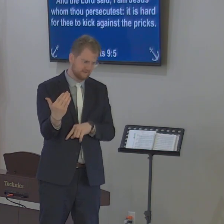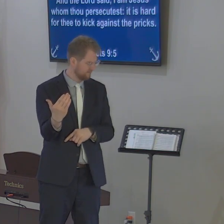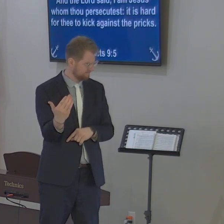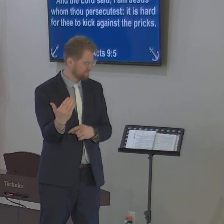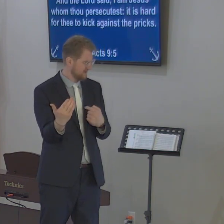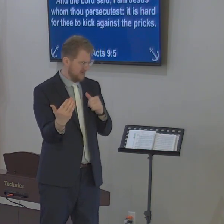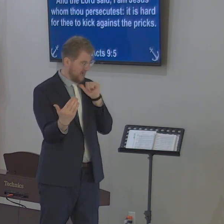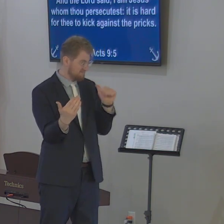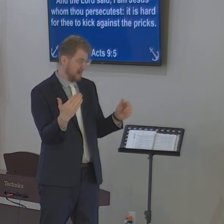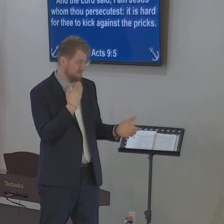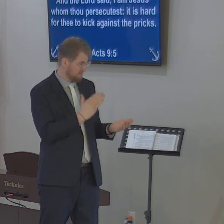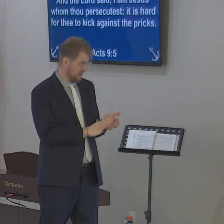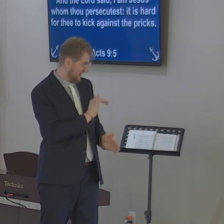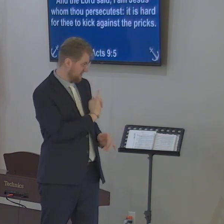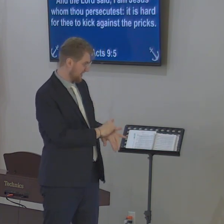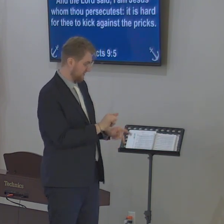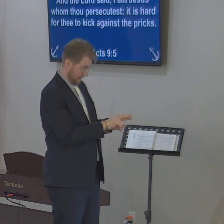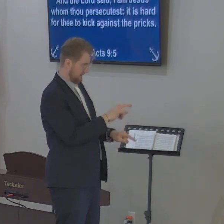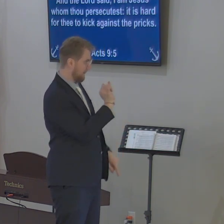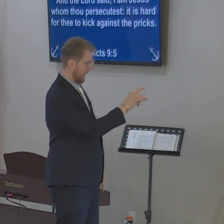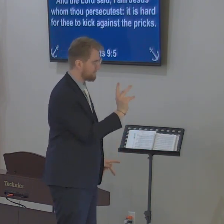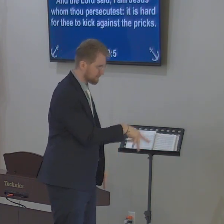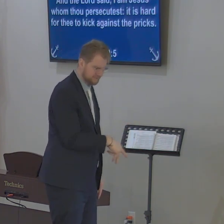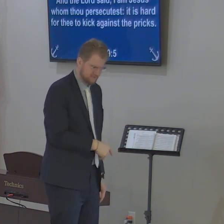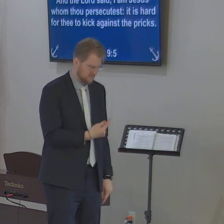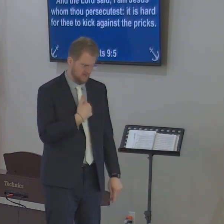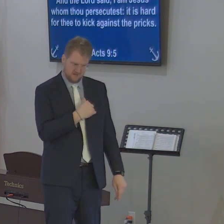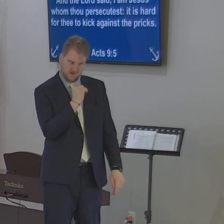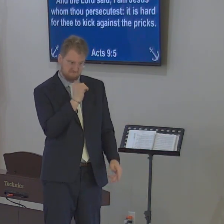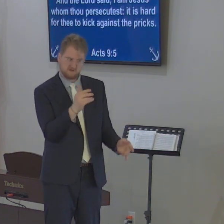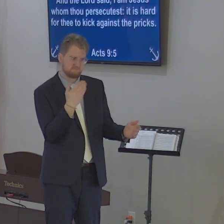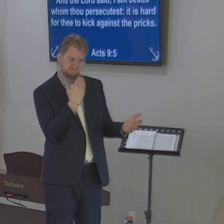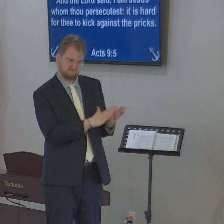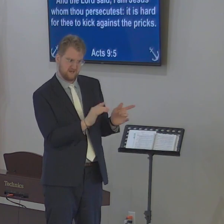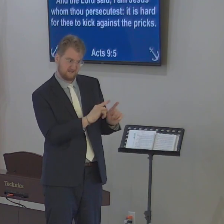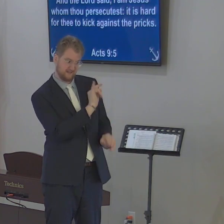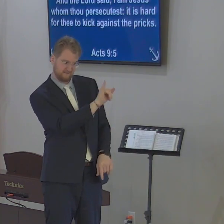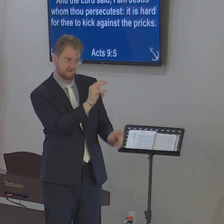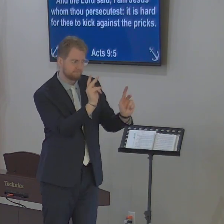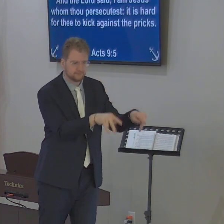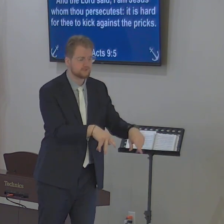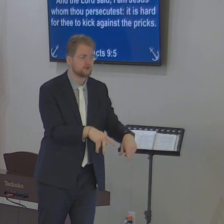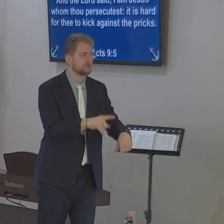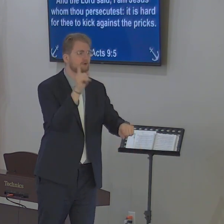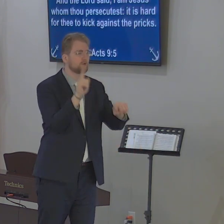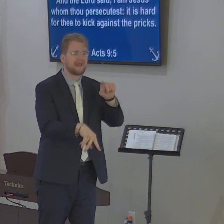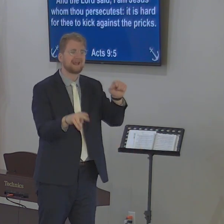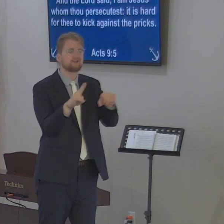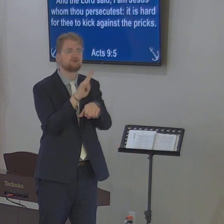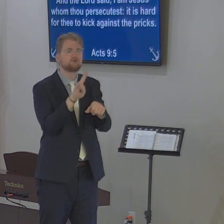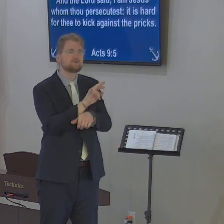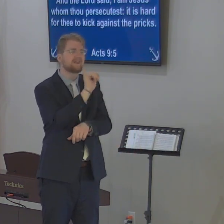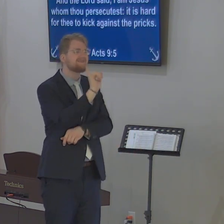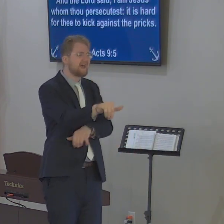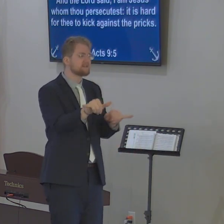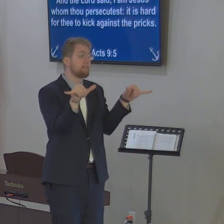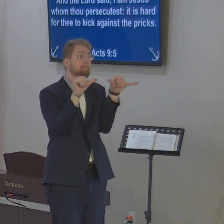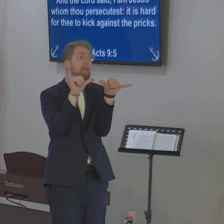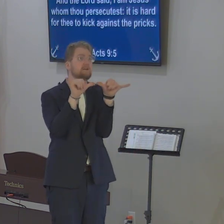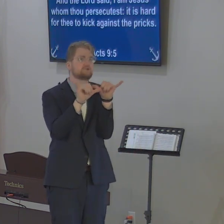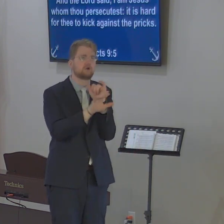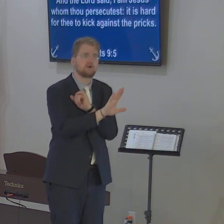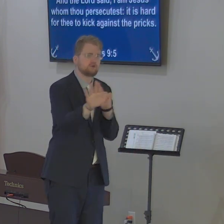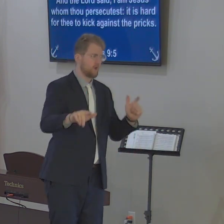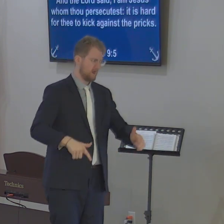individual, or I'm not as bad as that individual. None of those things, to include your feelings and emotions, are the measuring stick. God is giving